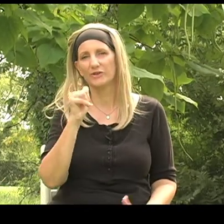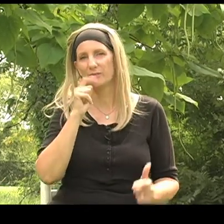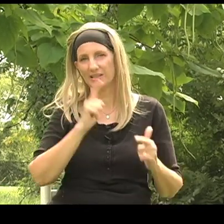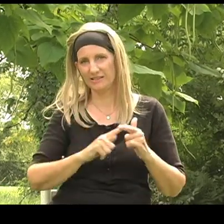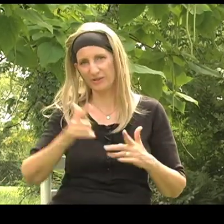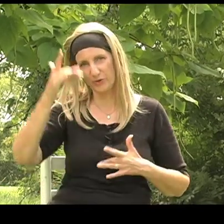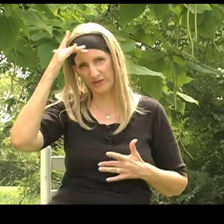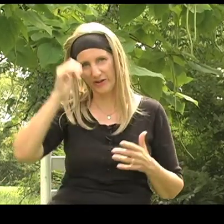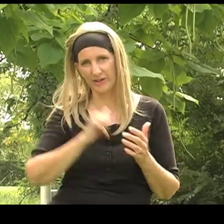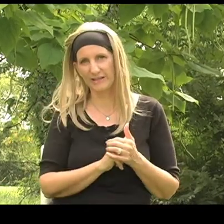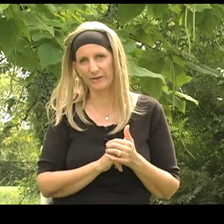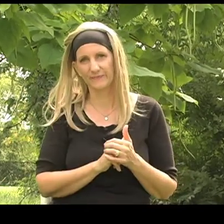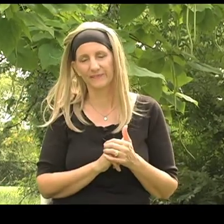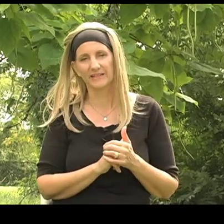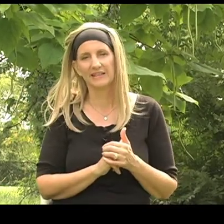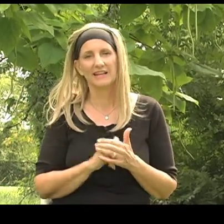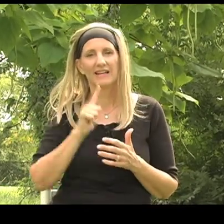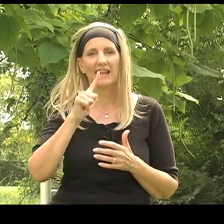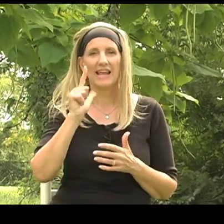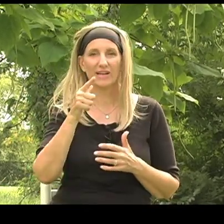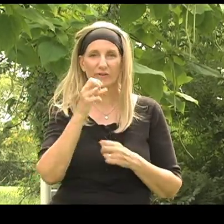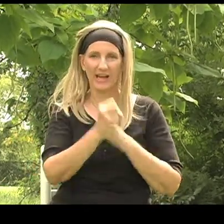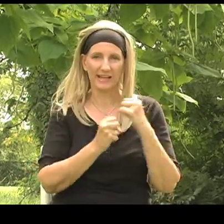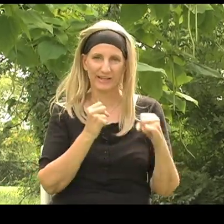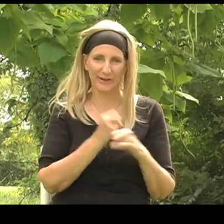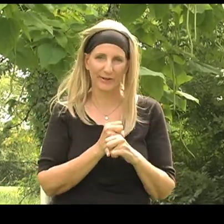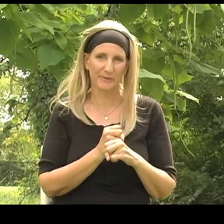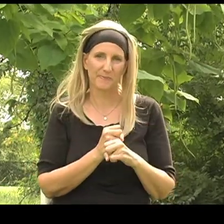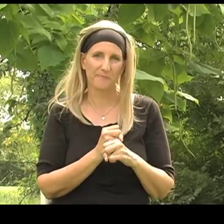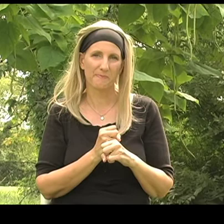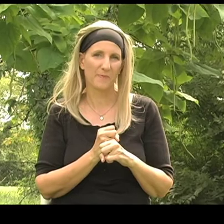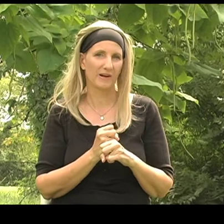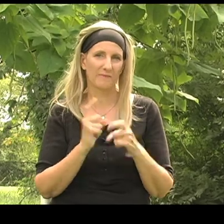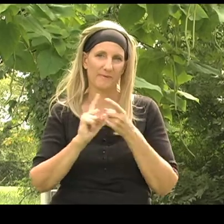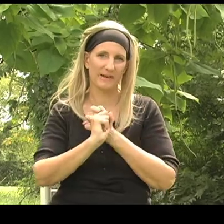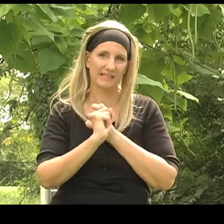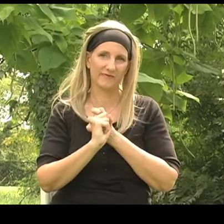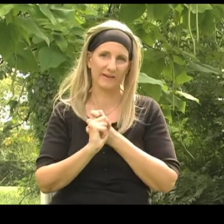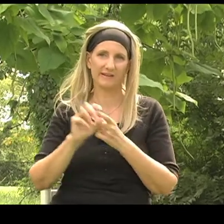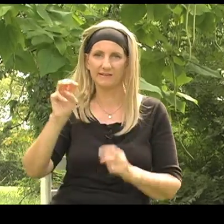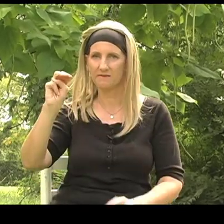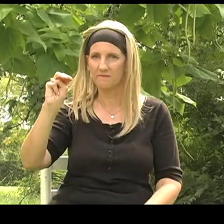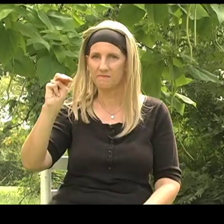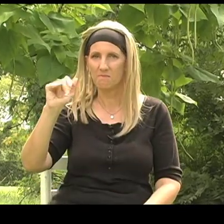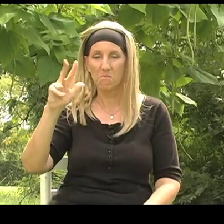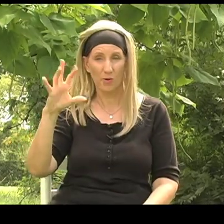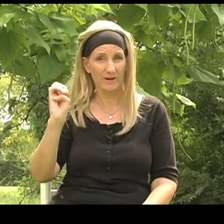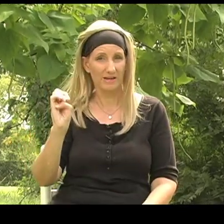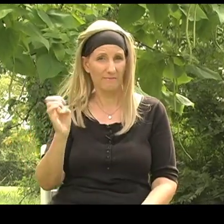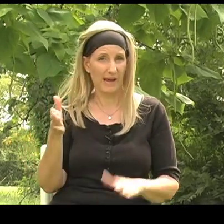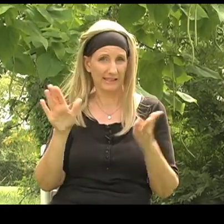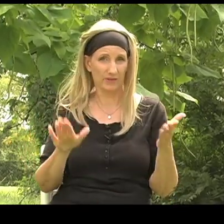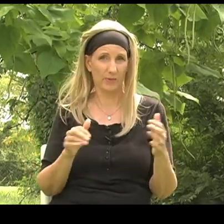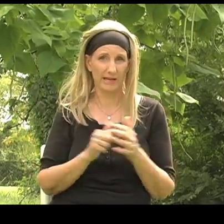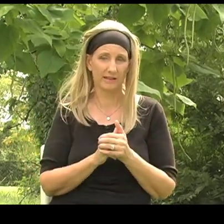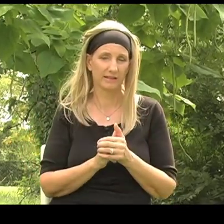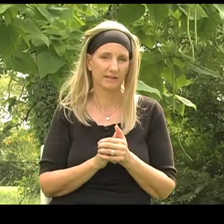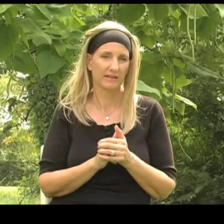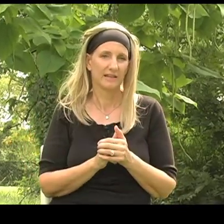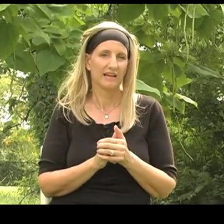my sister was very ill. Later that year, one of my best friends, Marie, passed away.